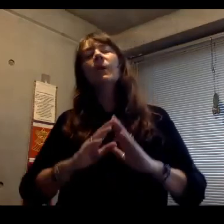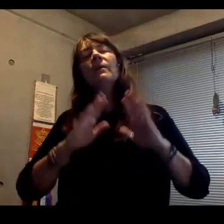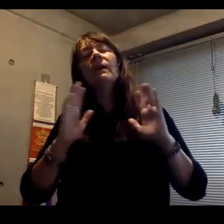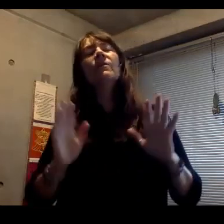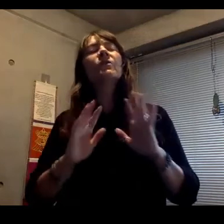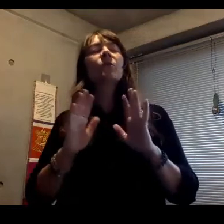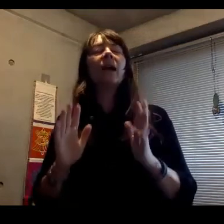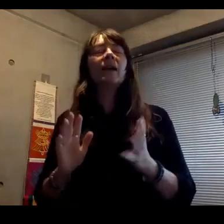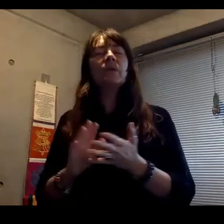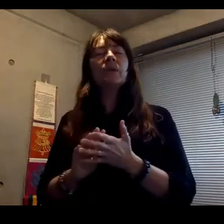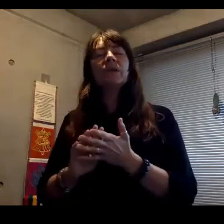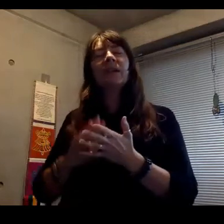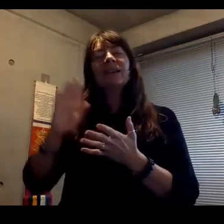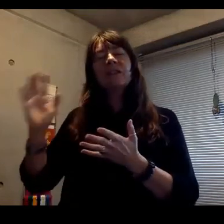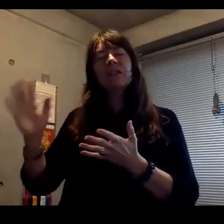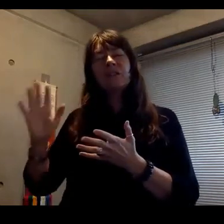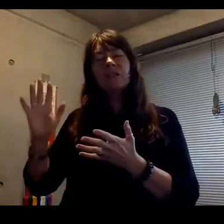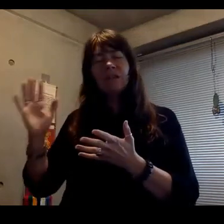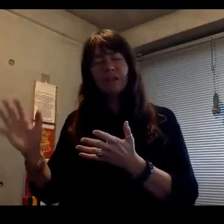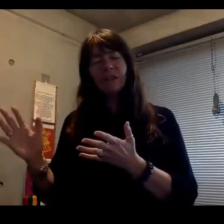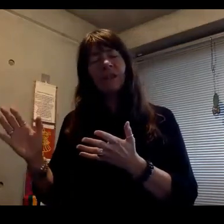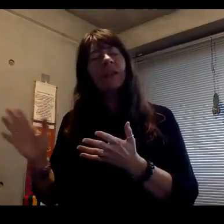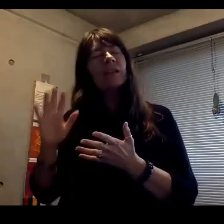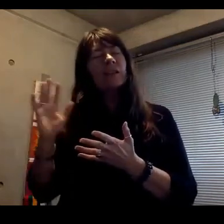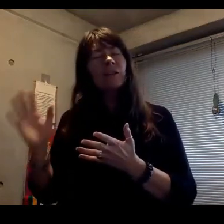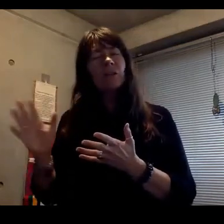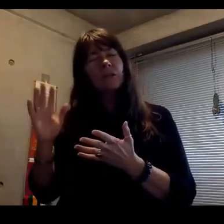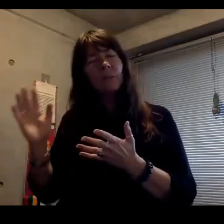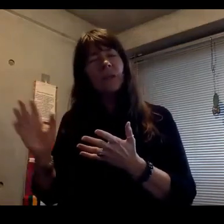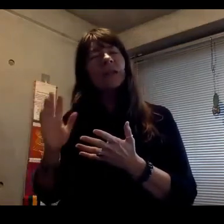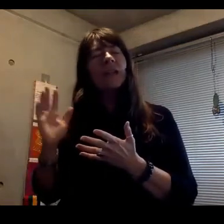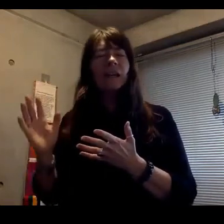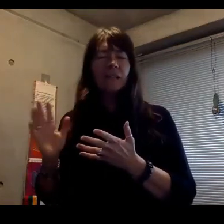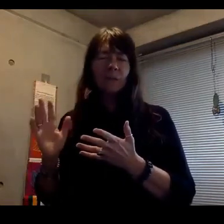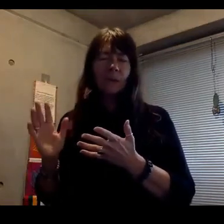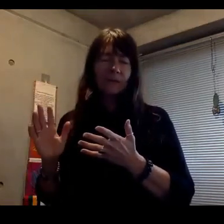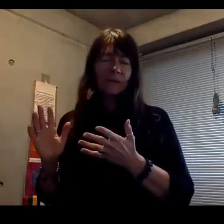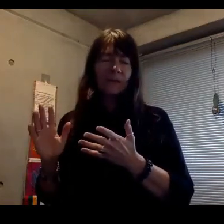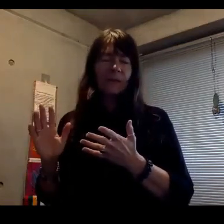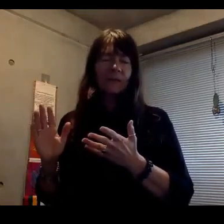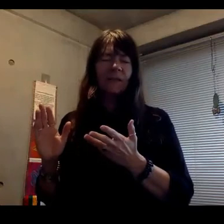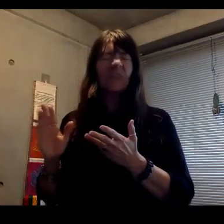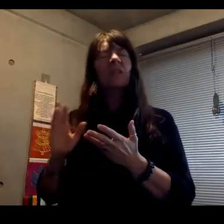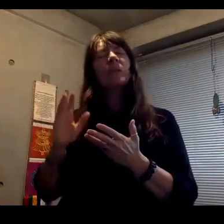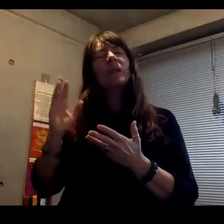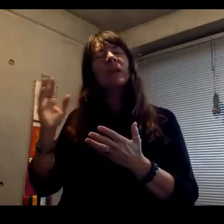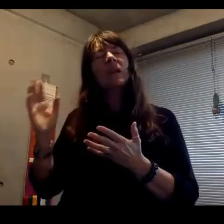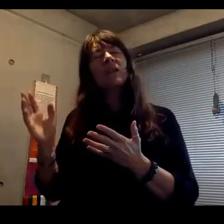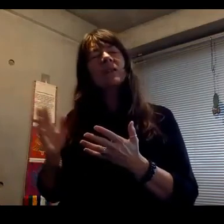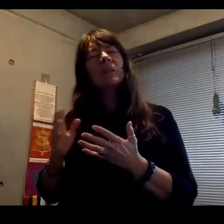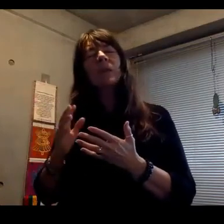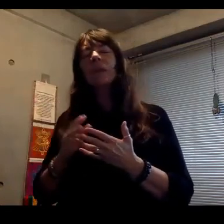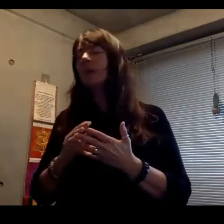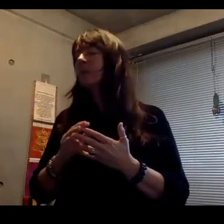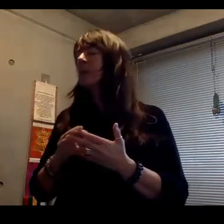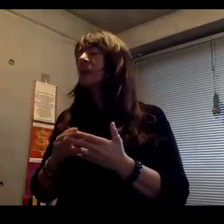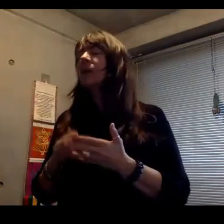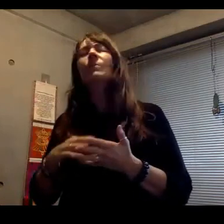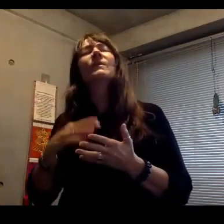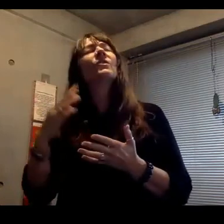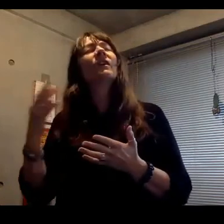the way you have described this existence is that there's something negative about it. There's